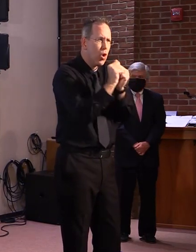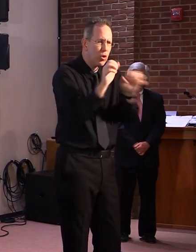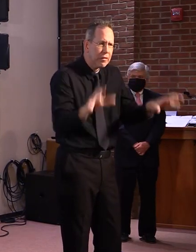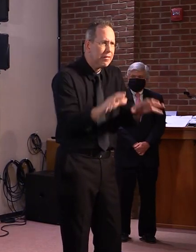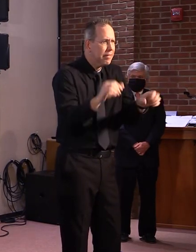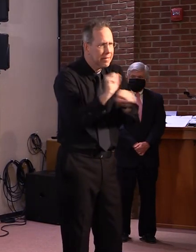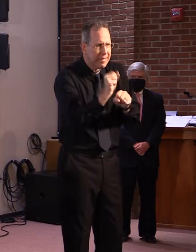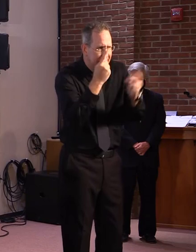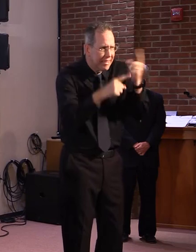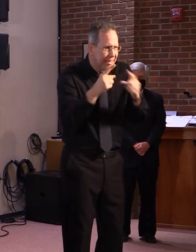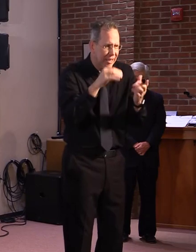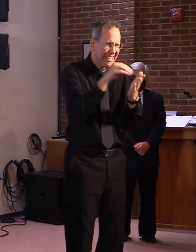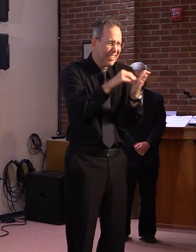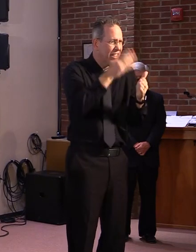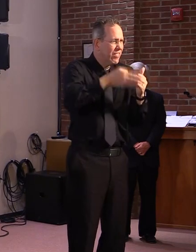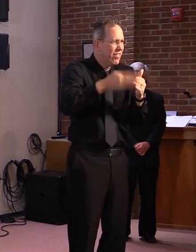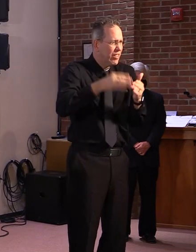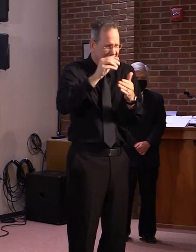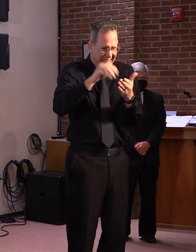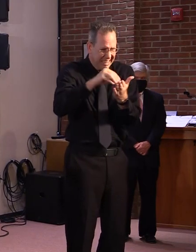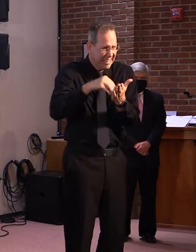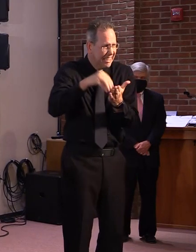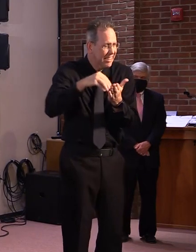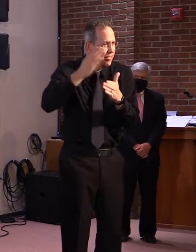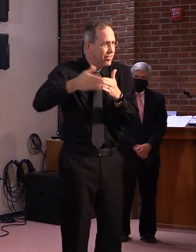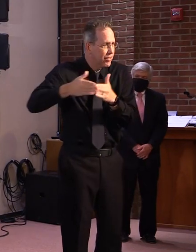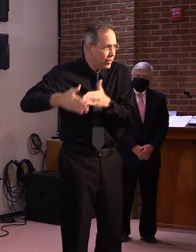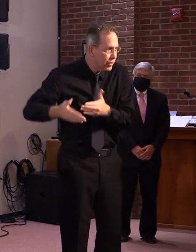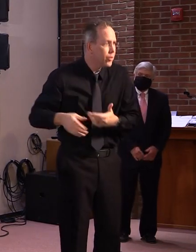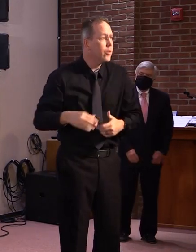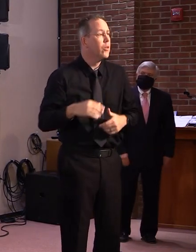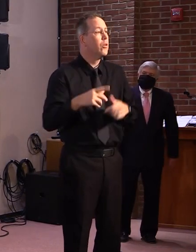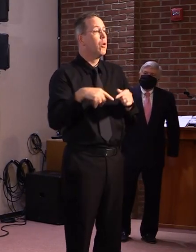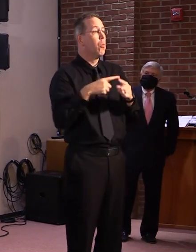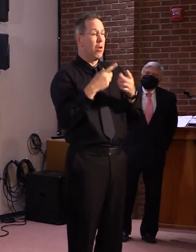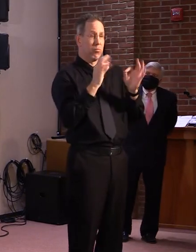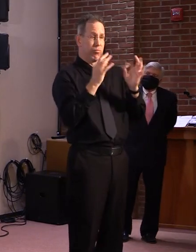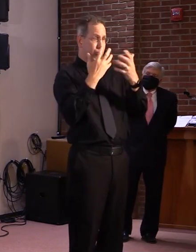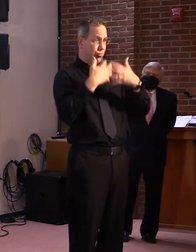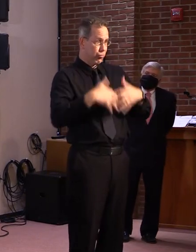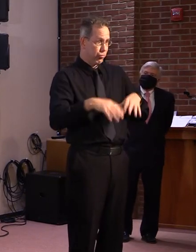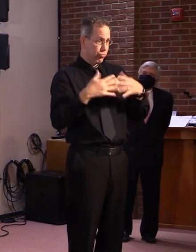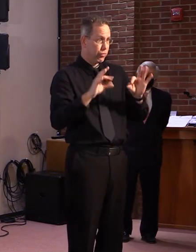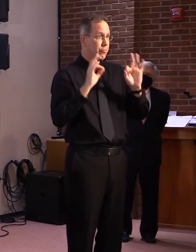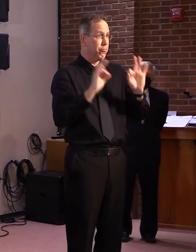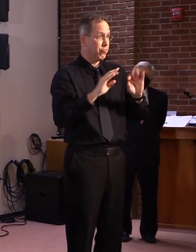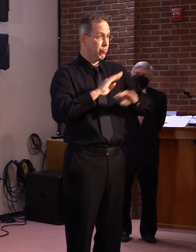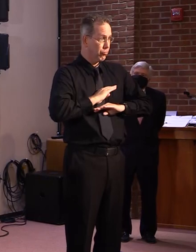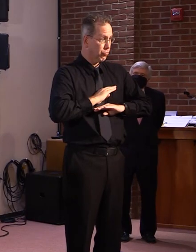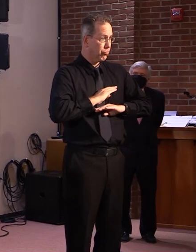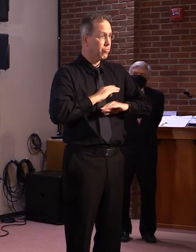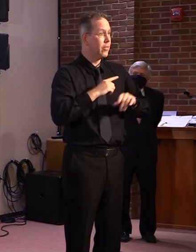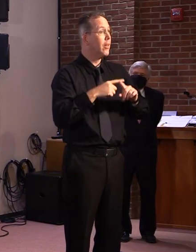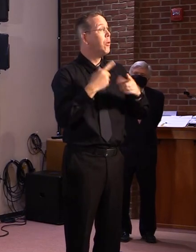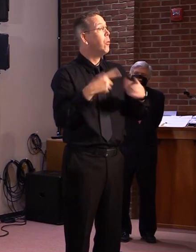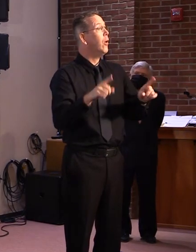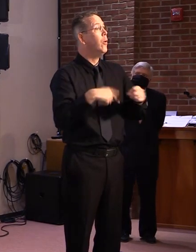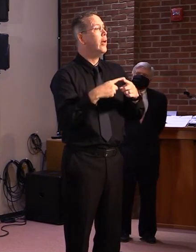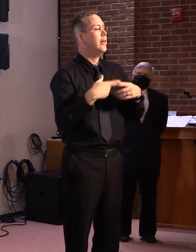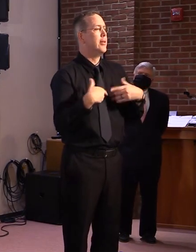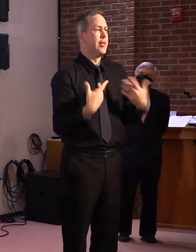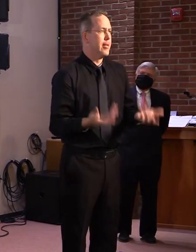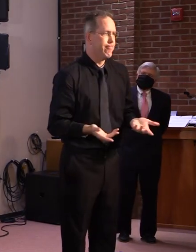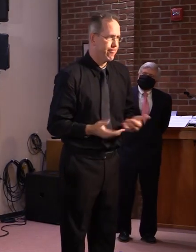I'm not sure when they're going to go into recess. I think whenever they do, I think they're coming back. I know they're coming back